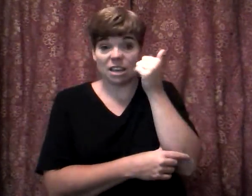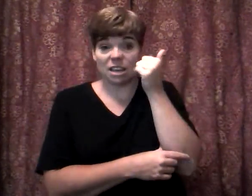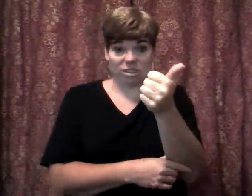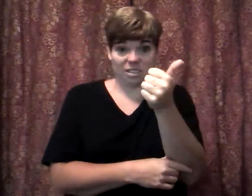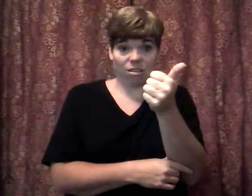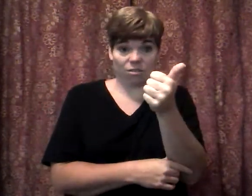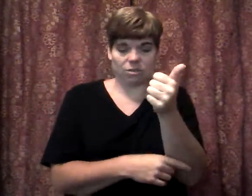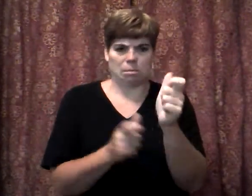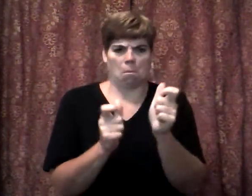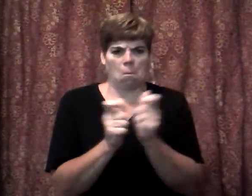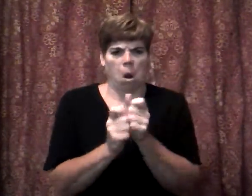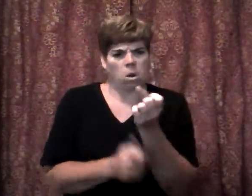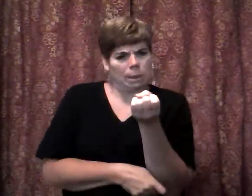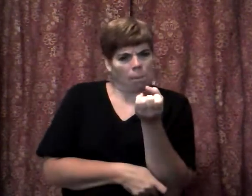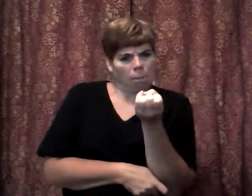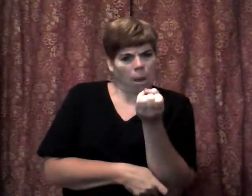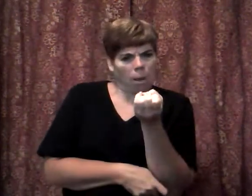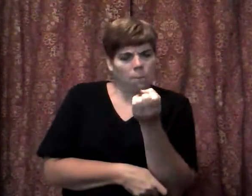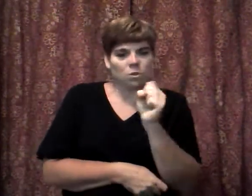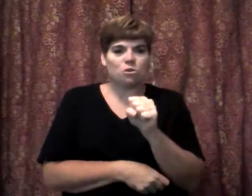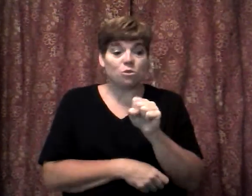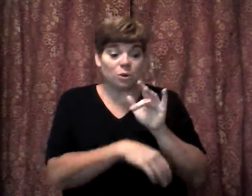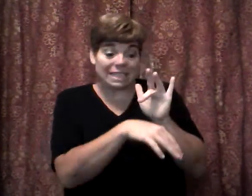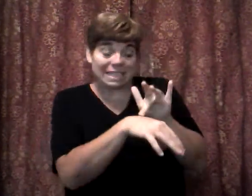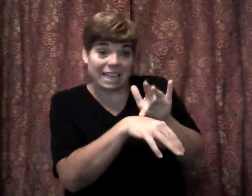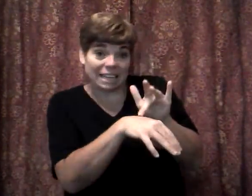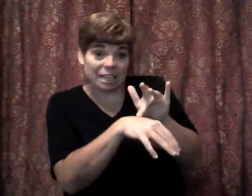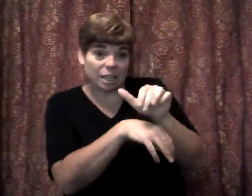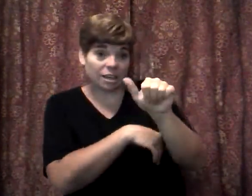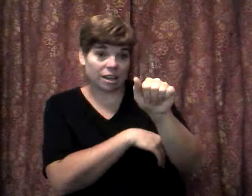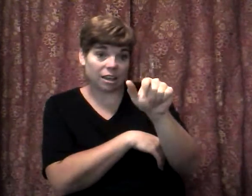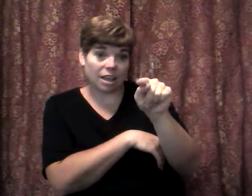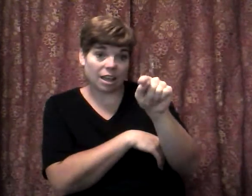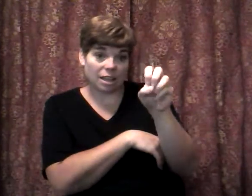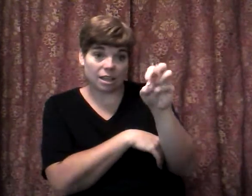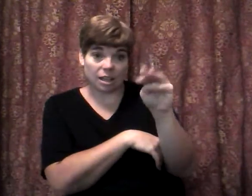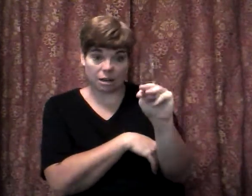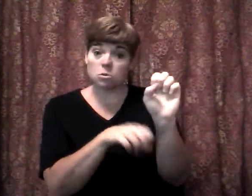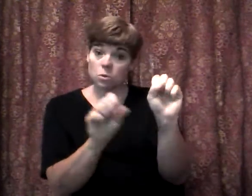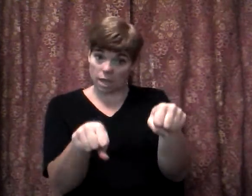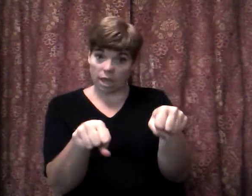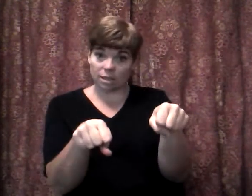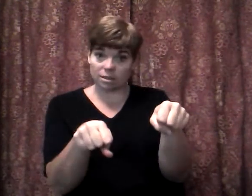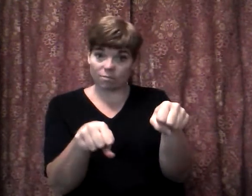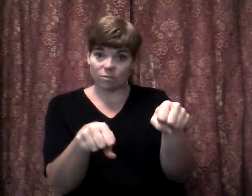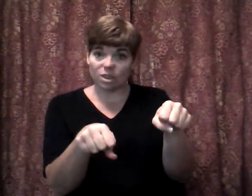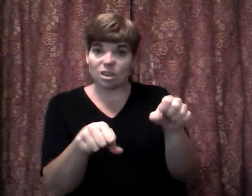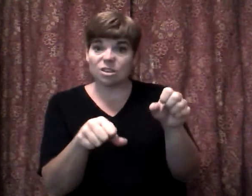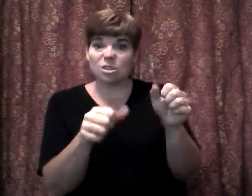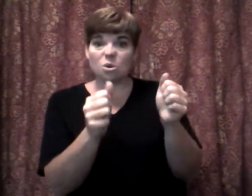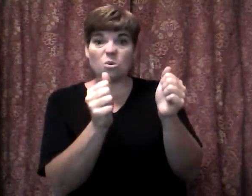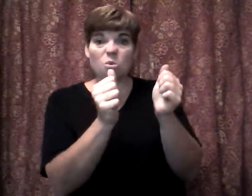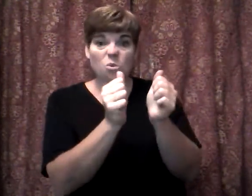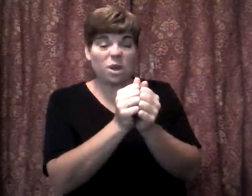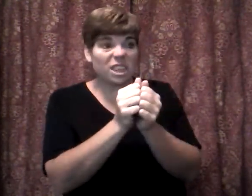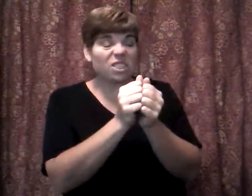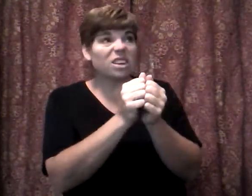atom. Okay? You could touch an atom. Okay? So this rain here is made up of tiny little guys